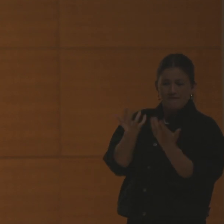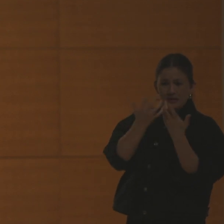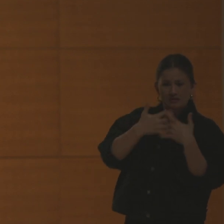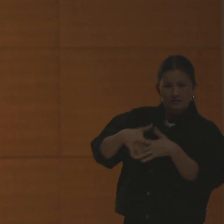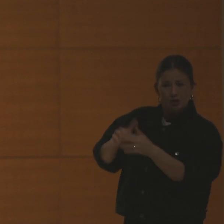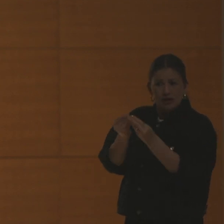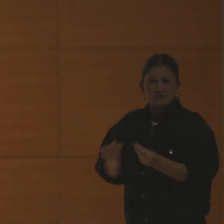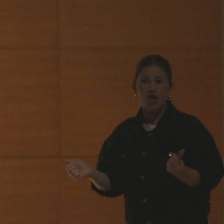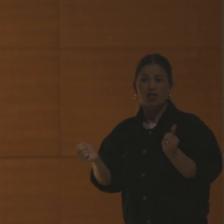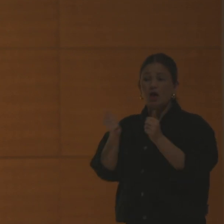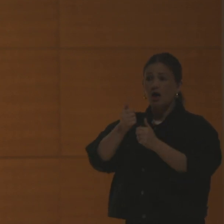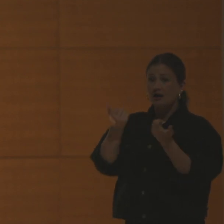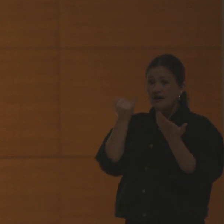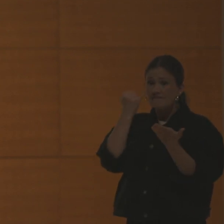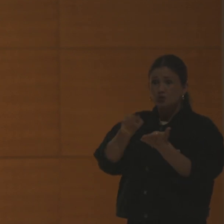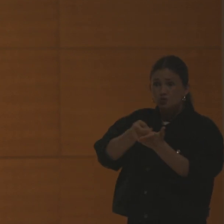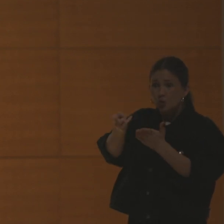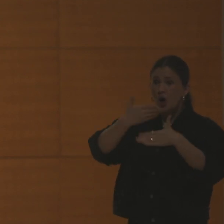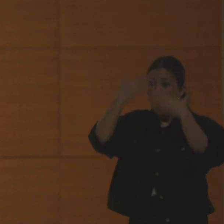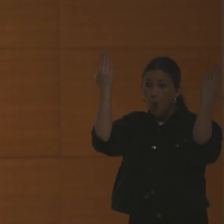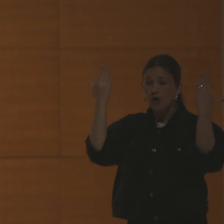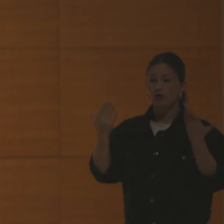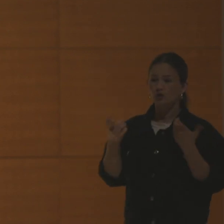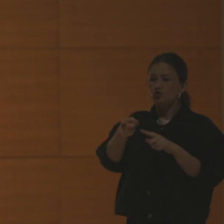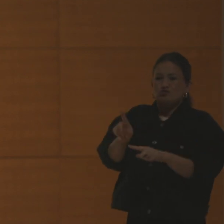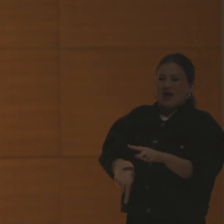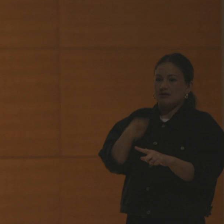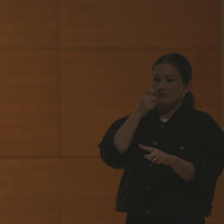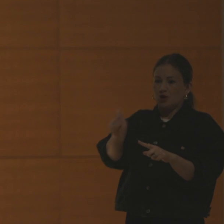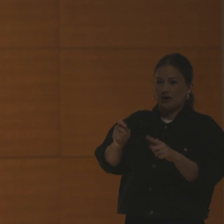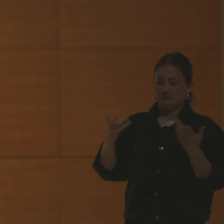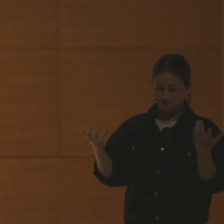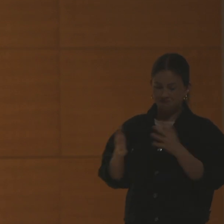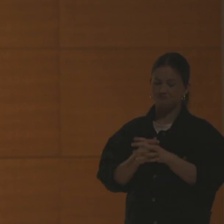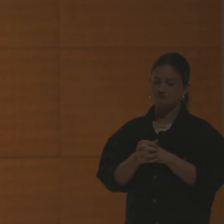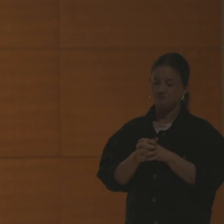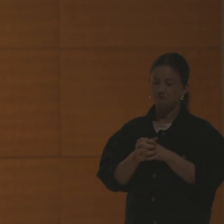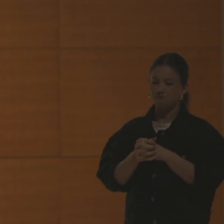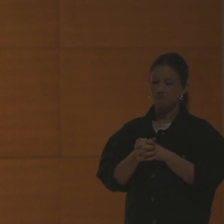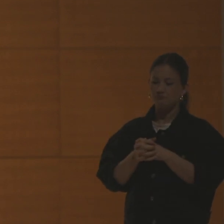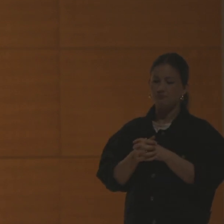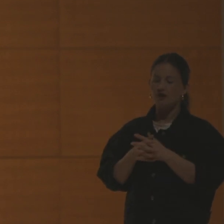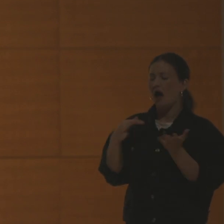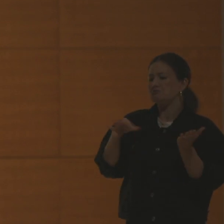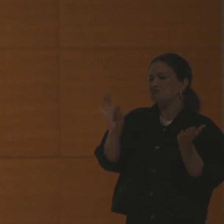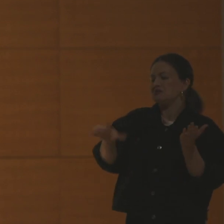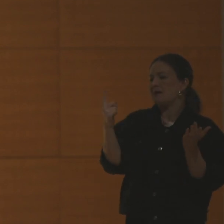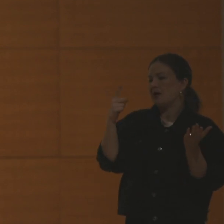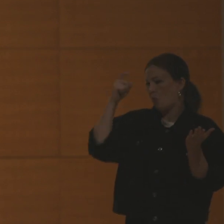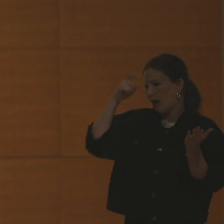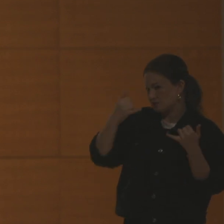truth? You can't, and you don't. And in America, if I do say one wise thing today, maybe one wise thing, remember